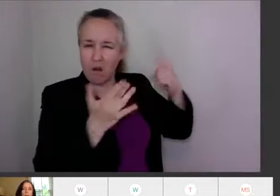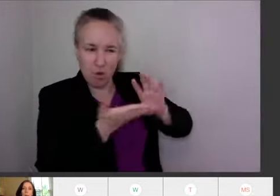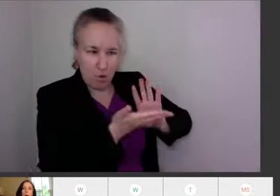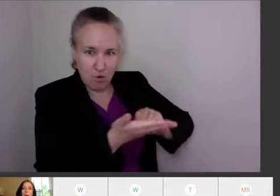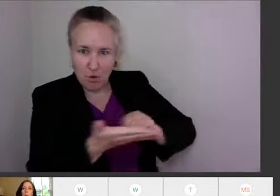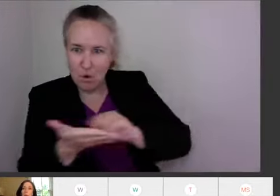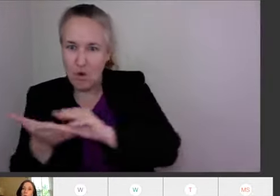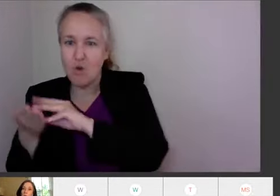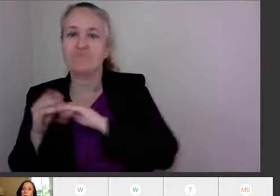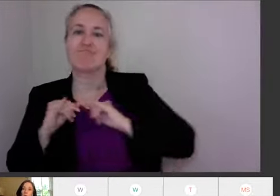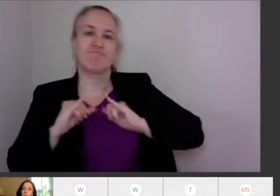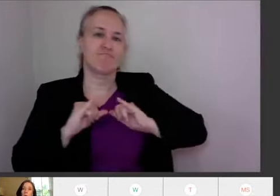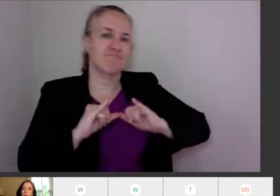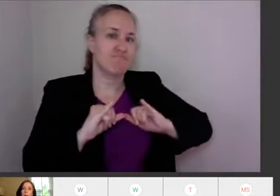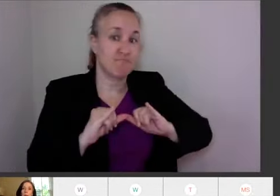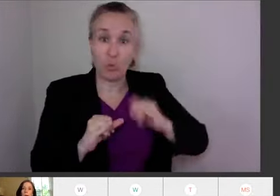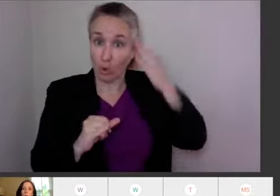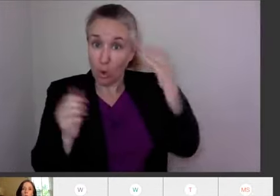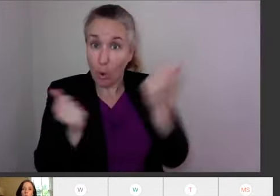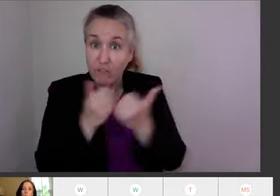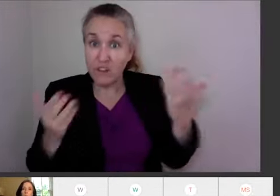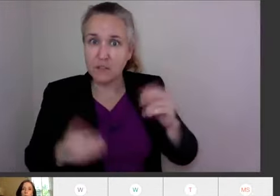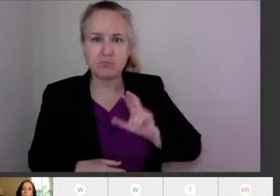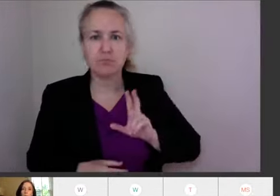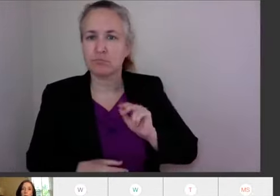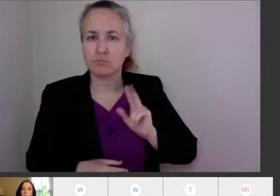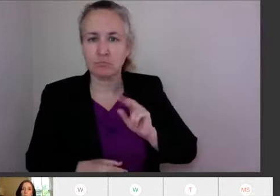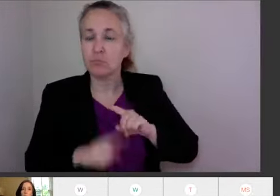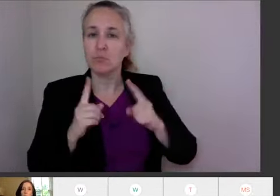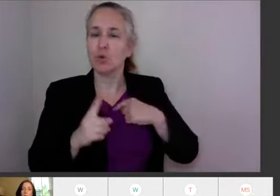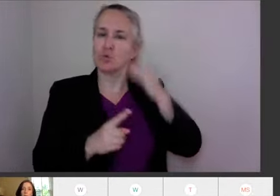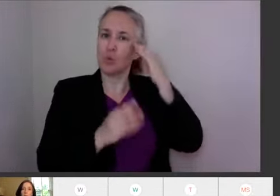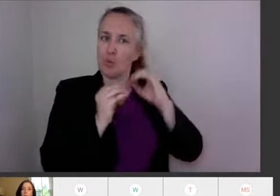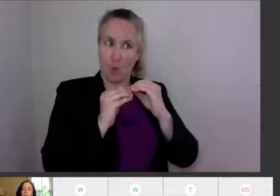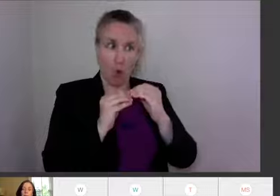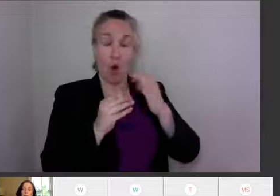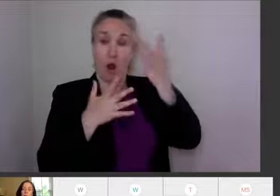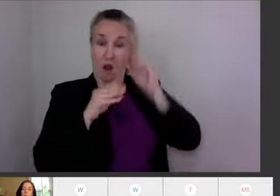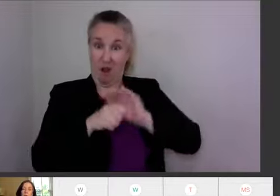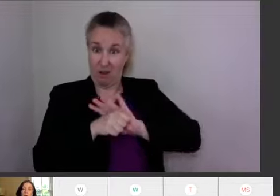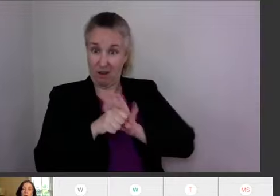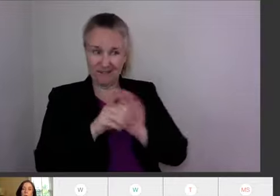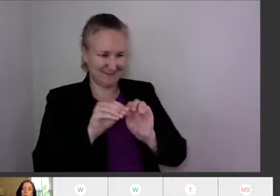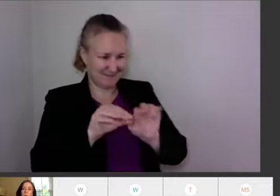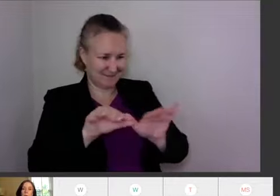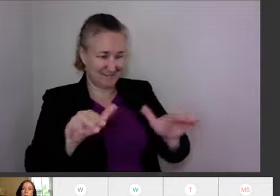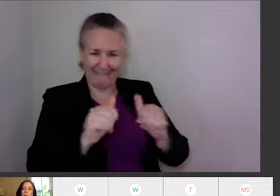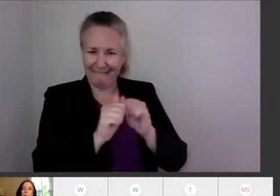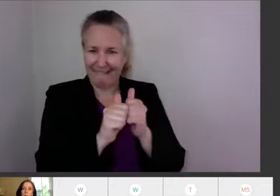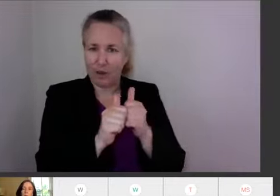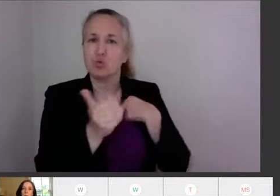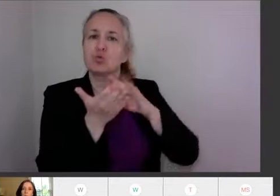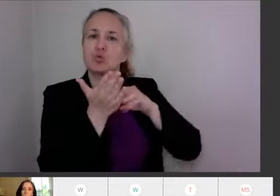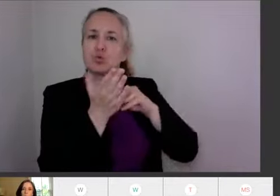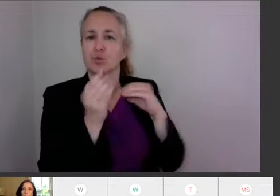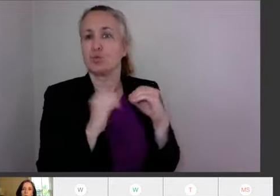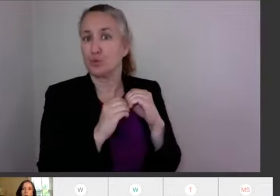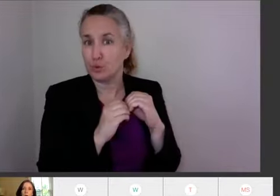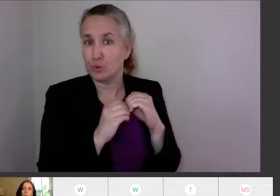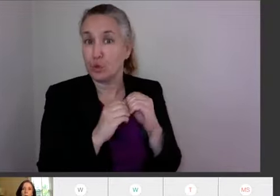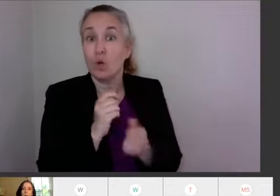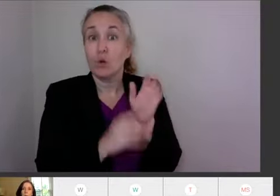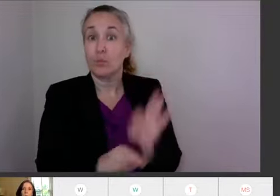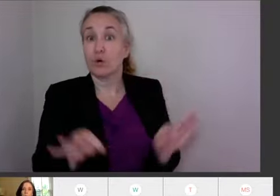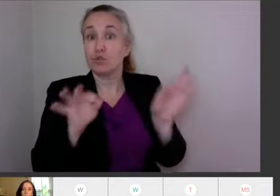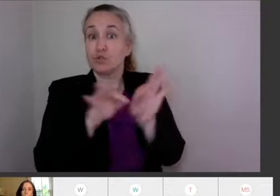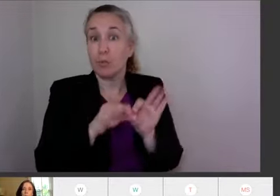everything, but we do know a lot more about how it spreads. And I think the two most important things that we know